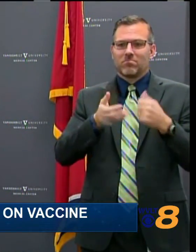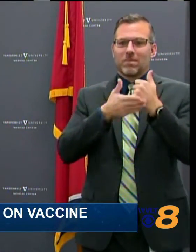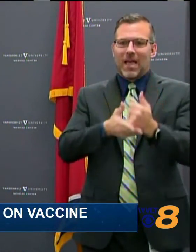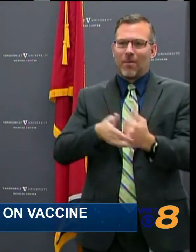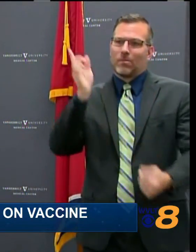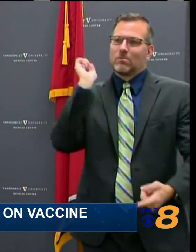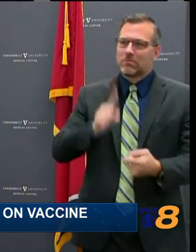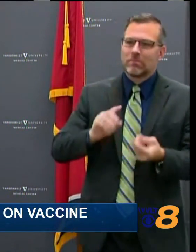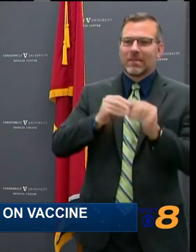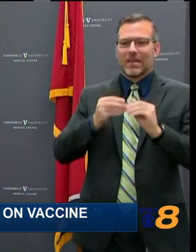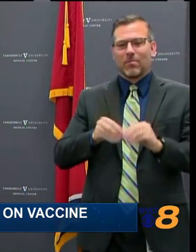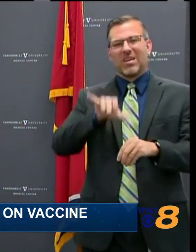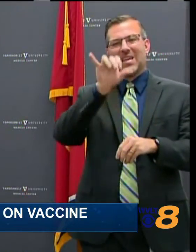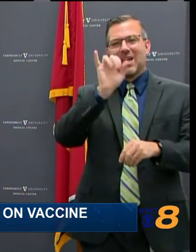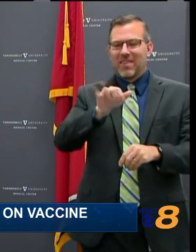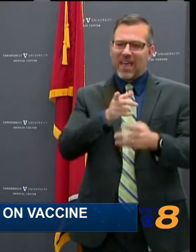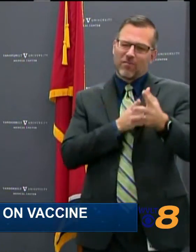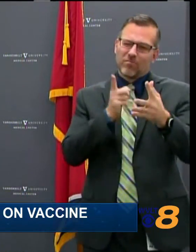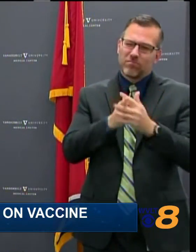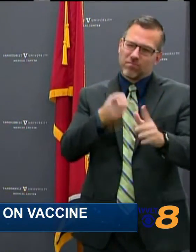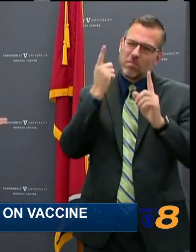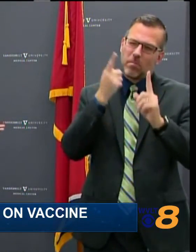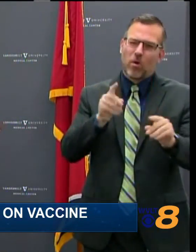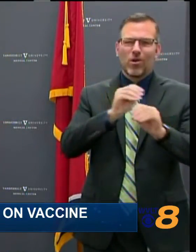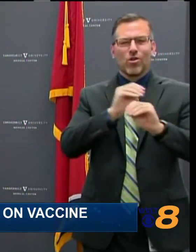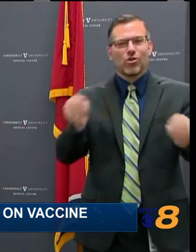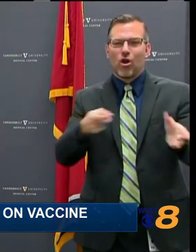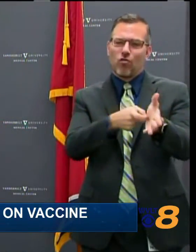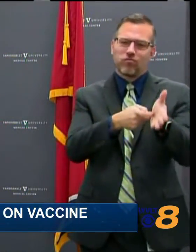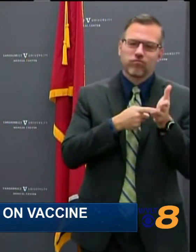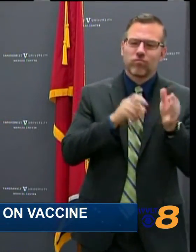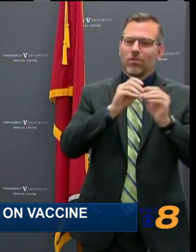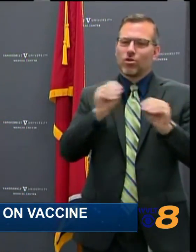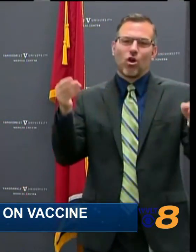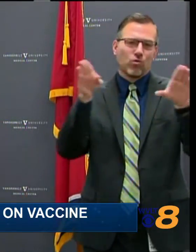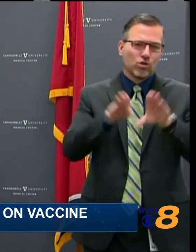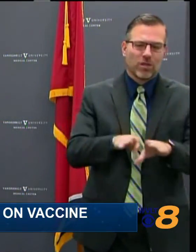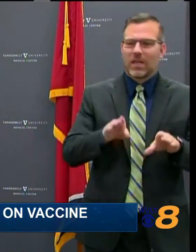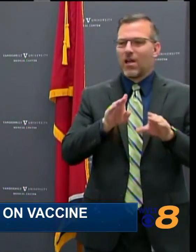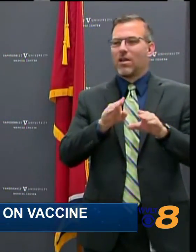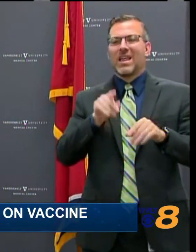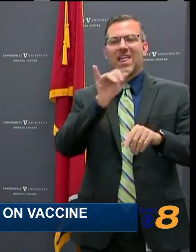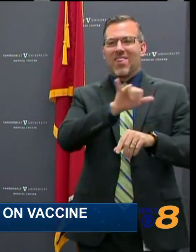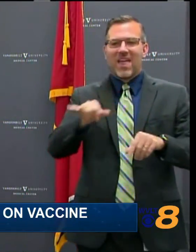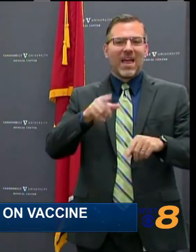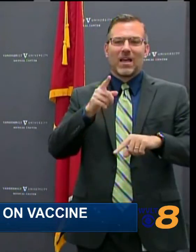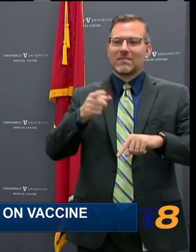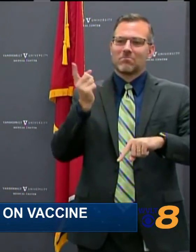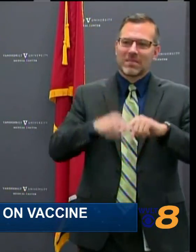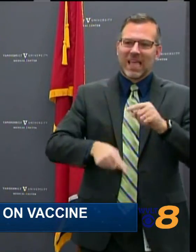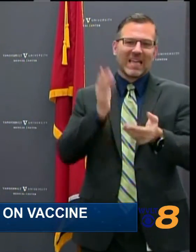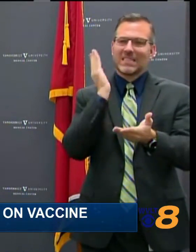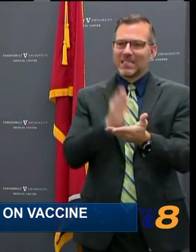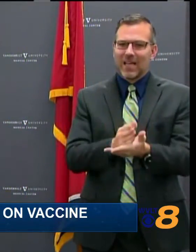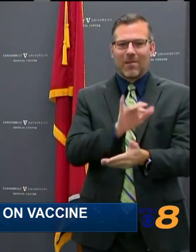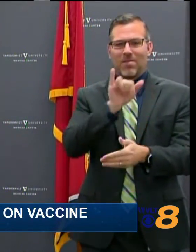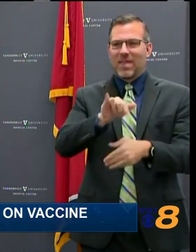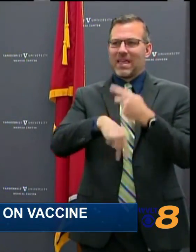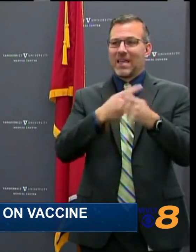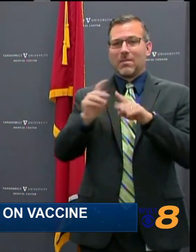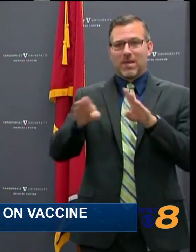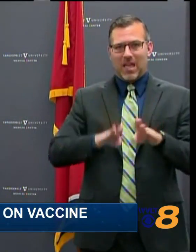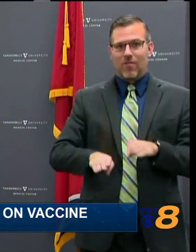that we need to get out to Tennesseans. No mandate, no restriction, no shutdown is going to stop that kind of behavior. Tennesseans will